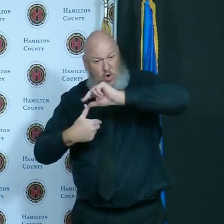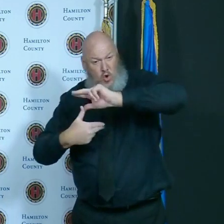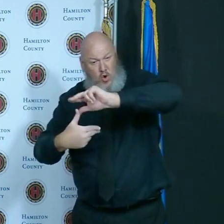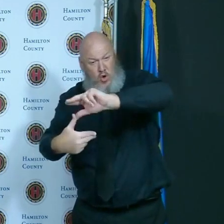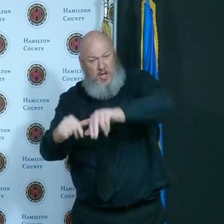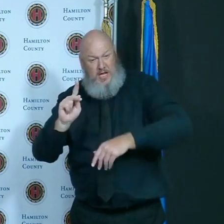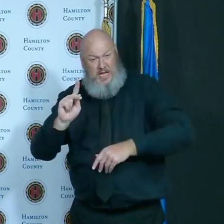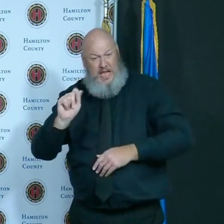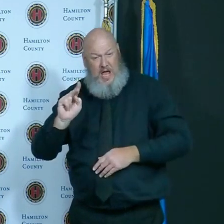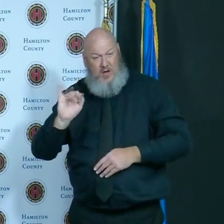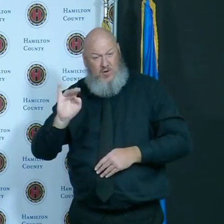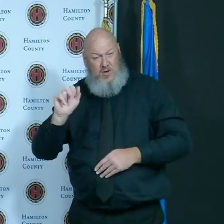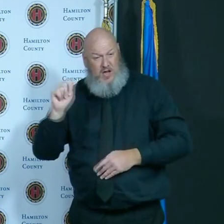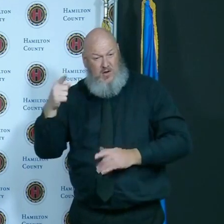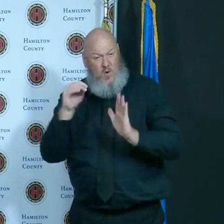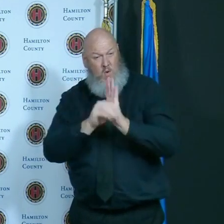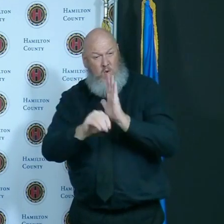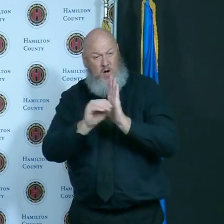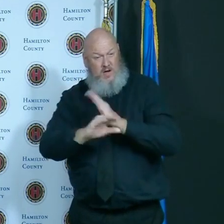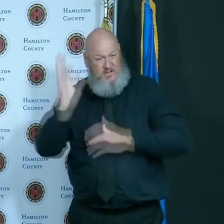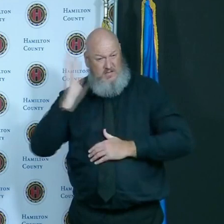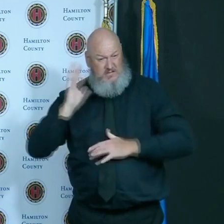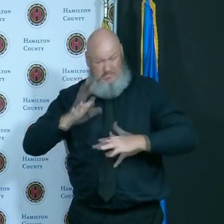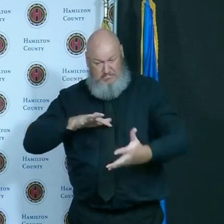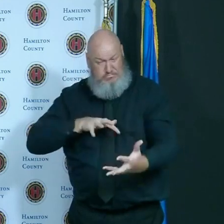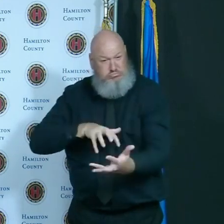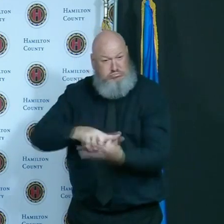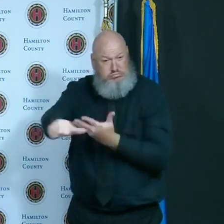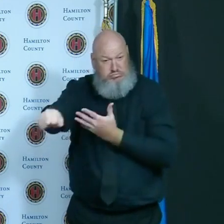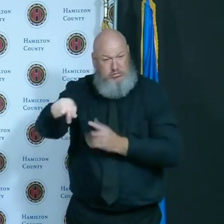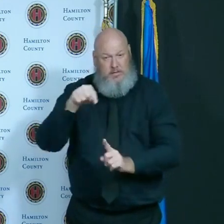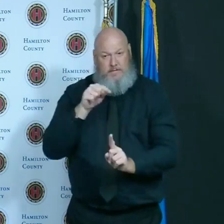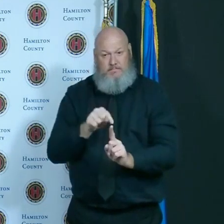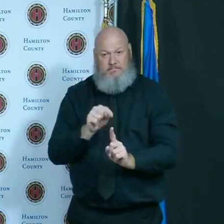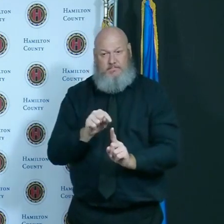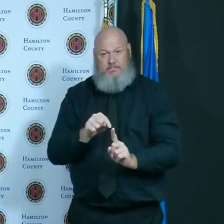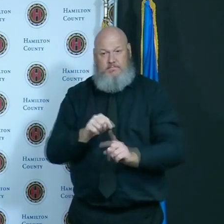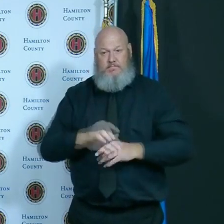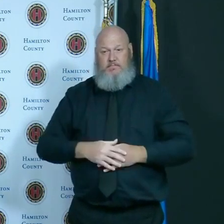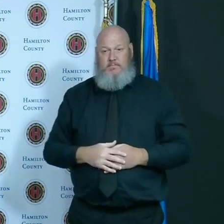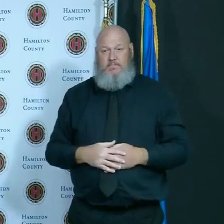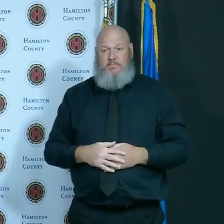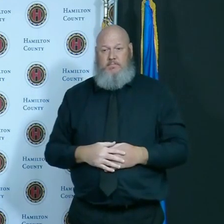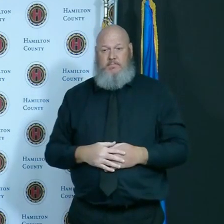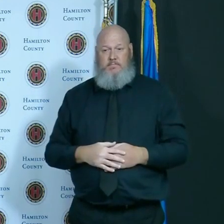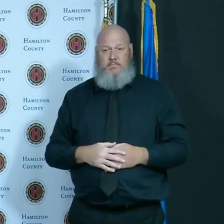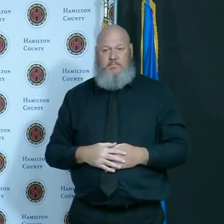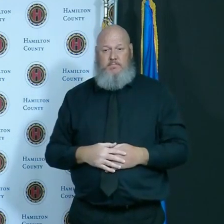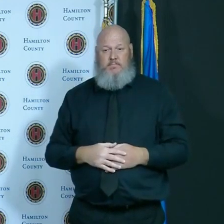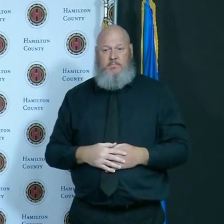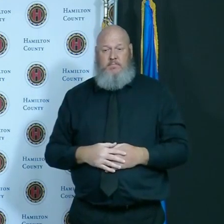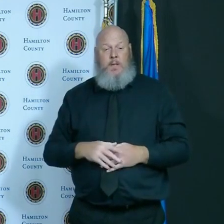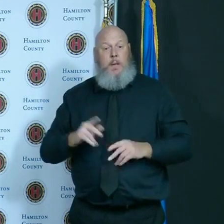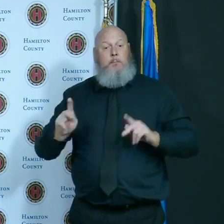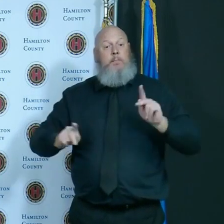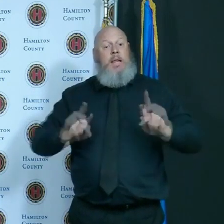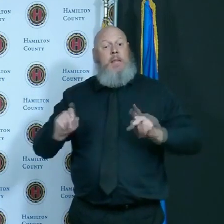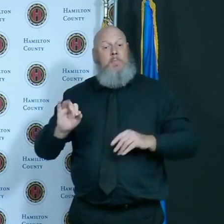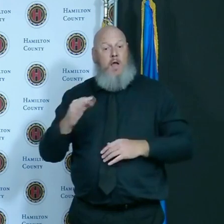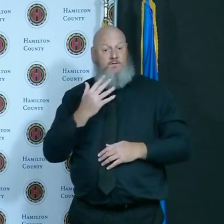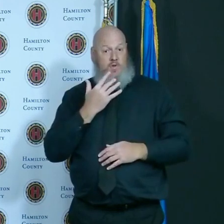Let me be crystal clear. People of color are not biologically or